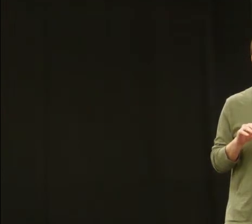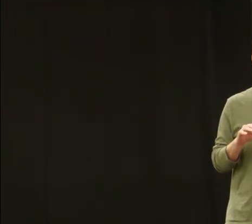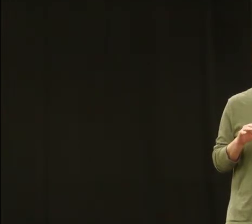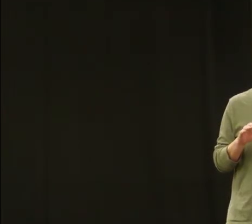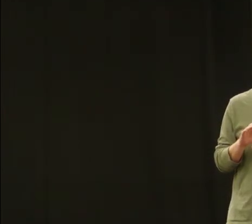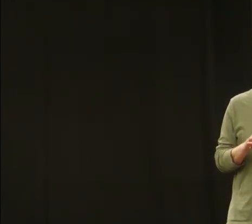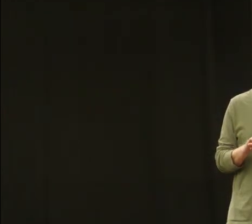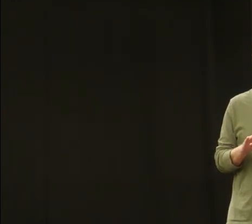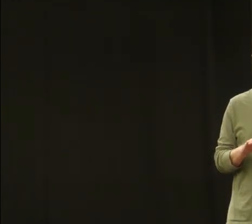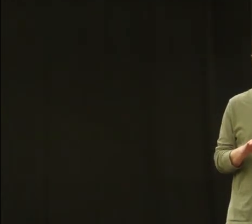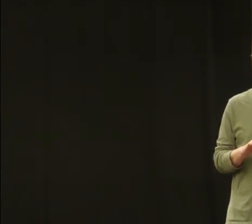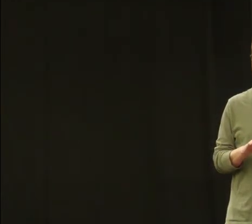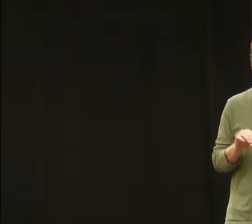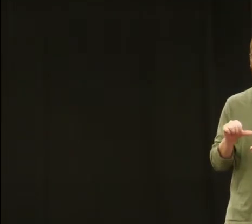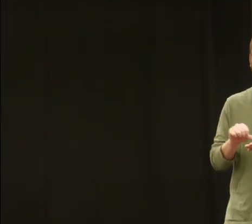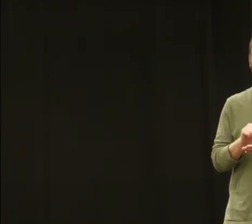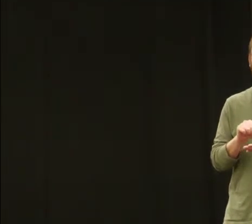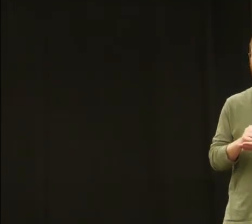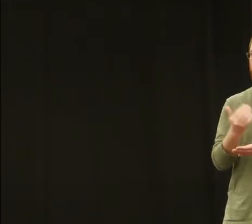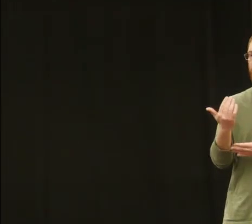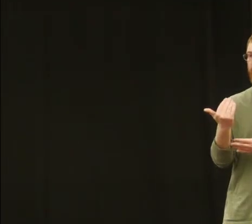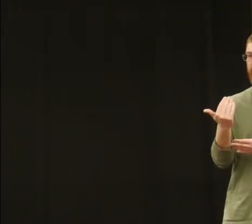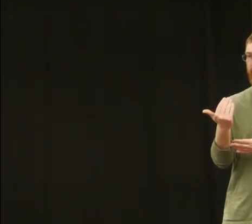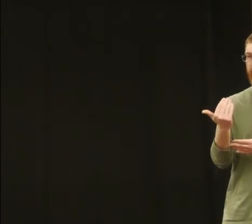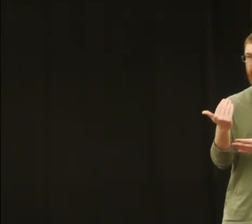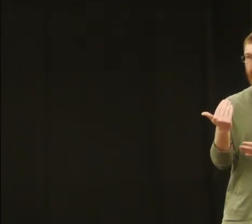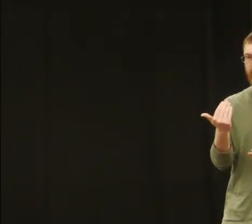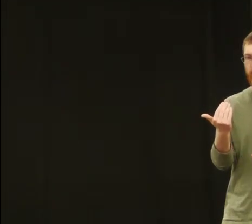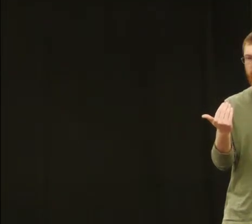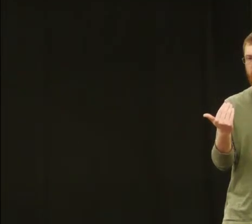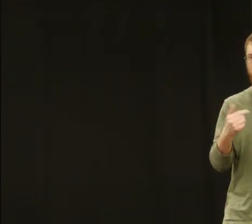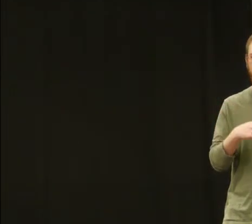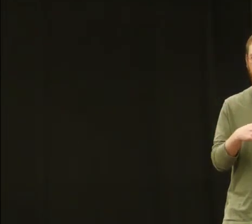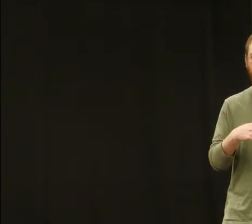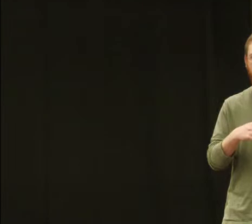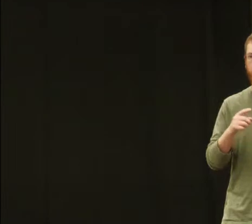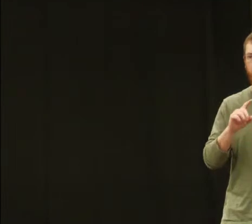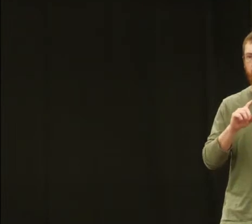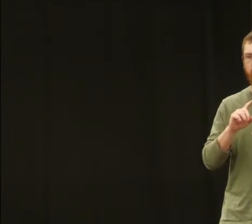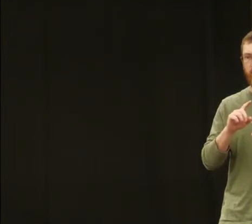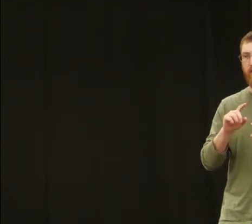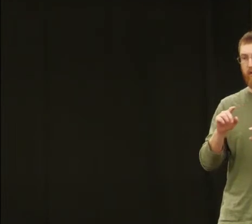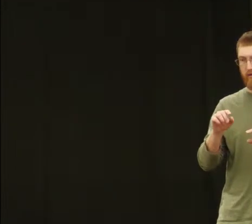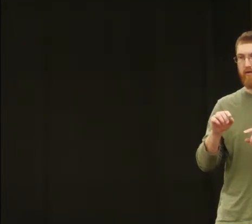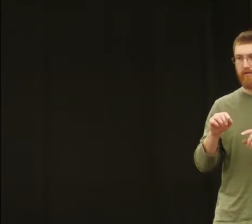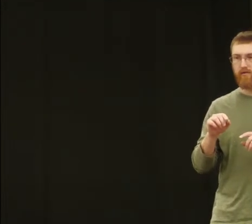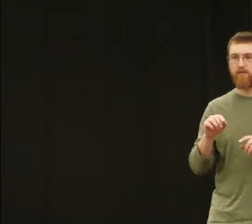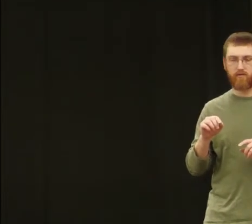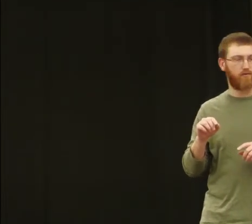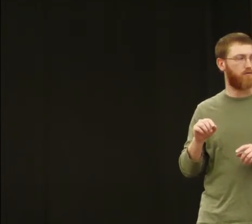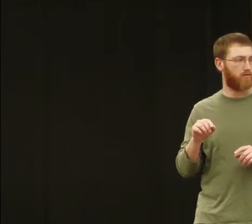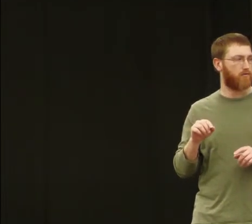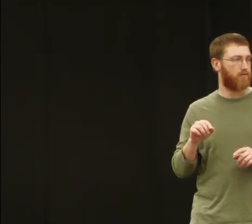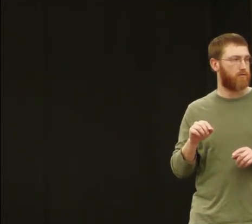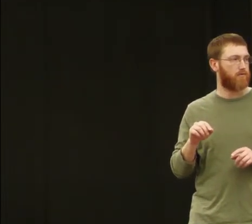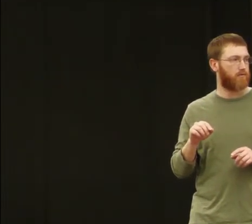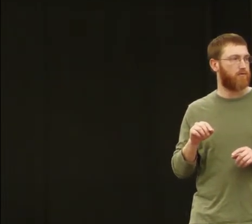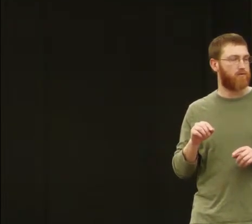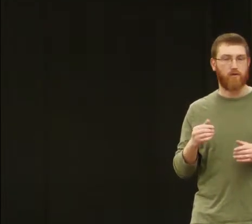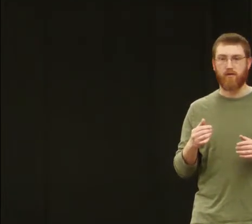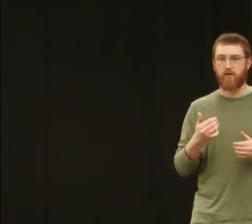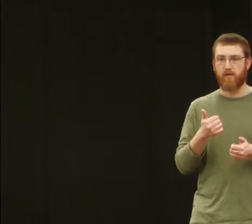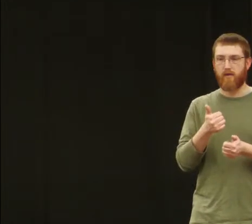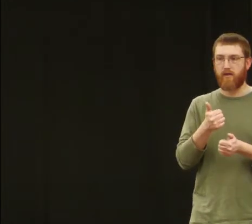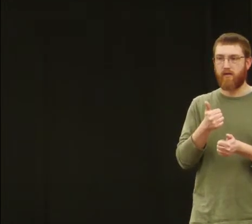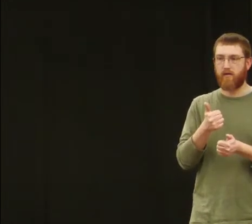I'll just use page 15 just as an example. But every single part of the present level that they've gone